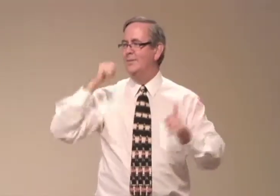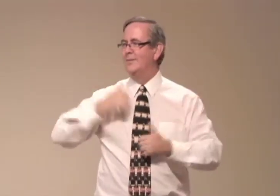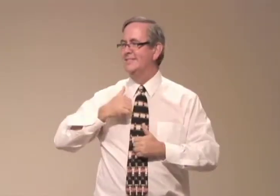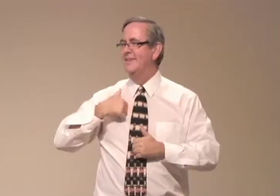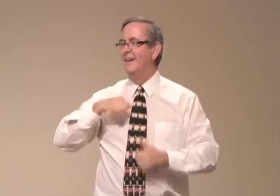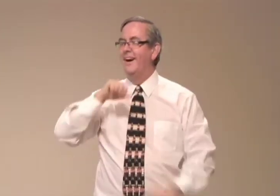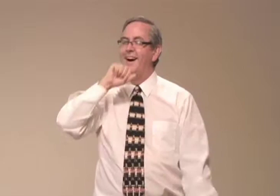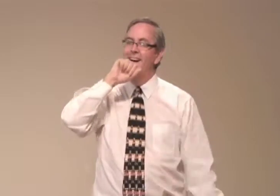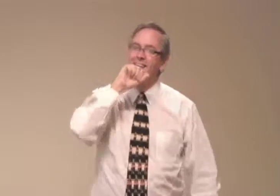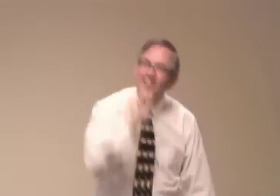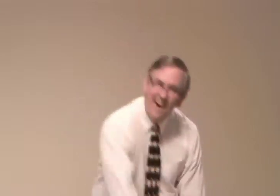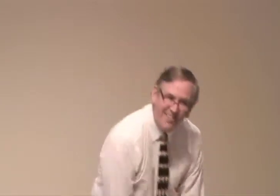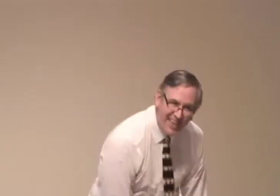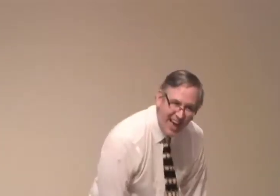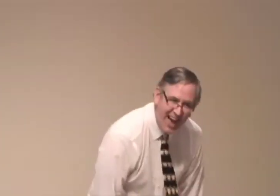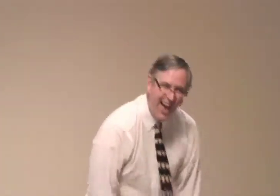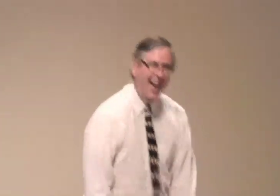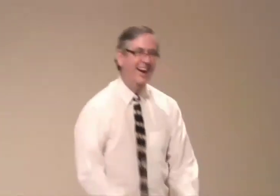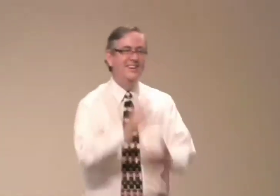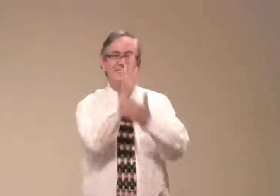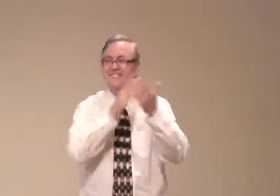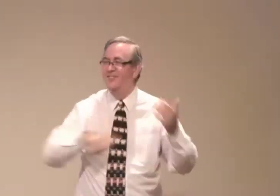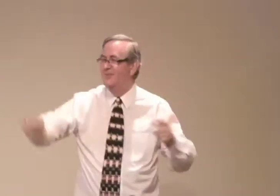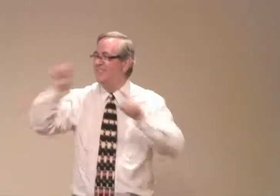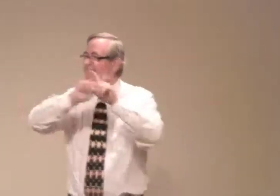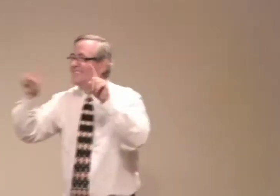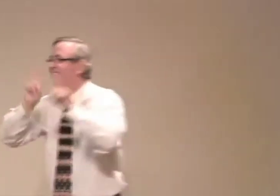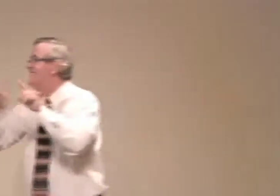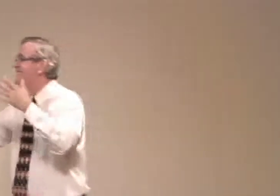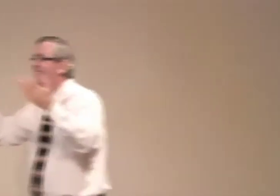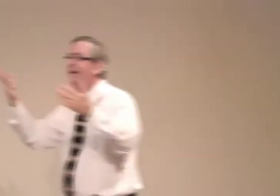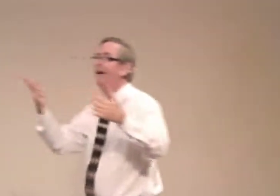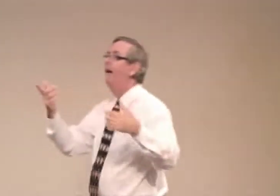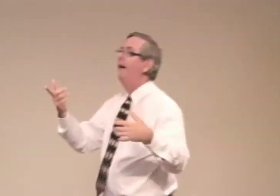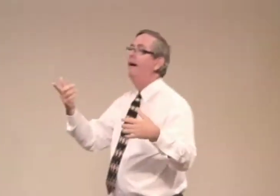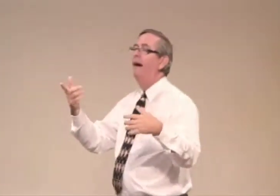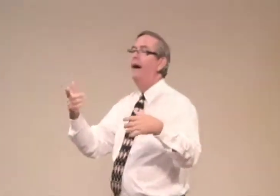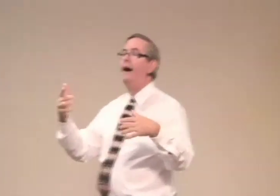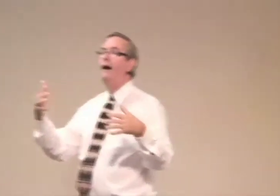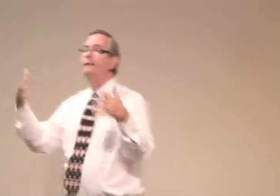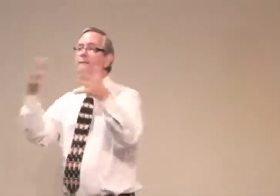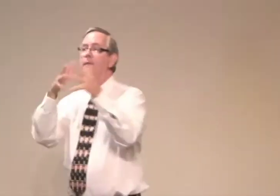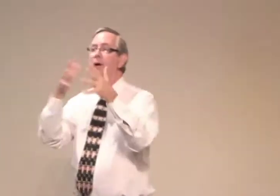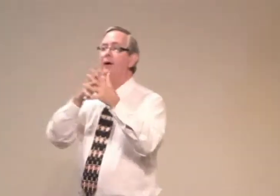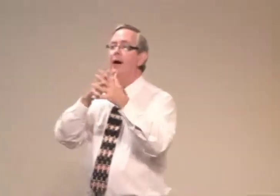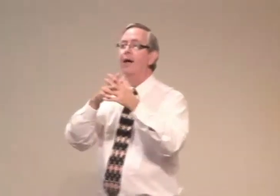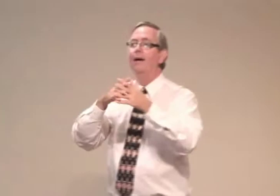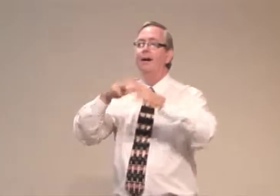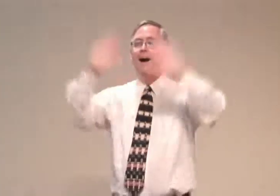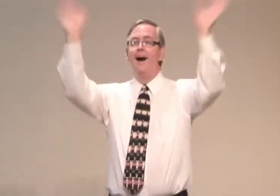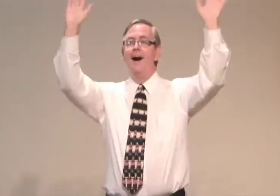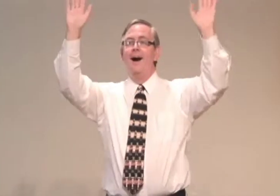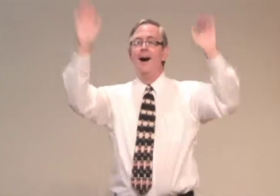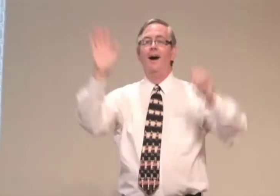where they do the surprises when the military fathers come back home